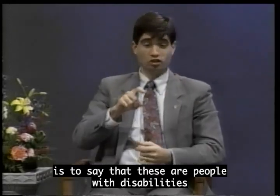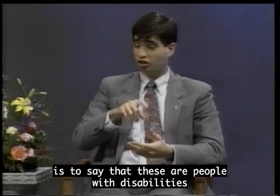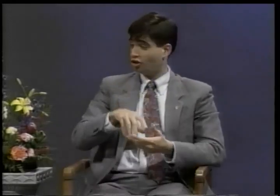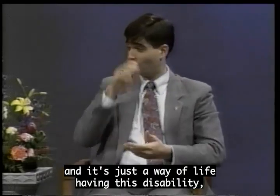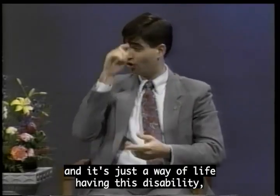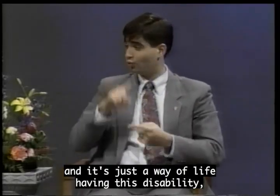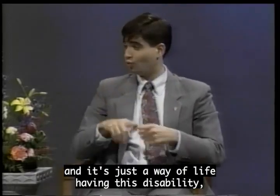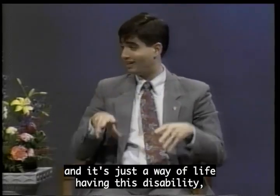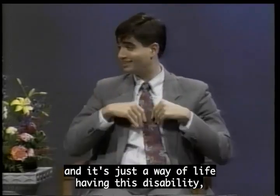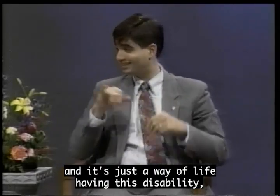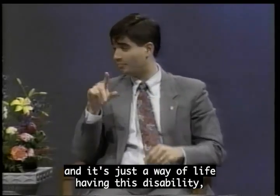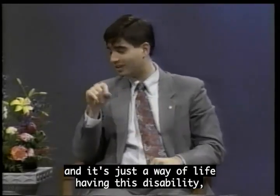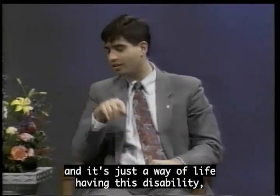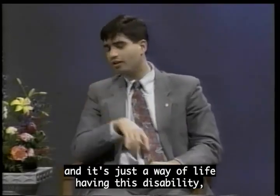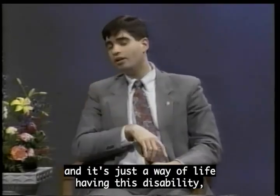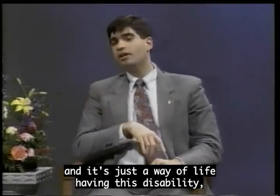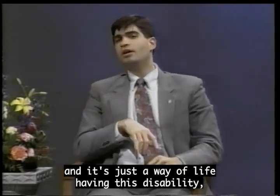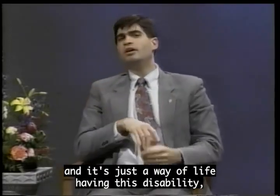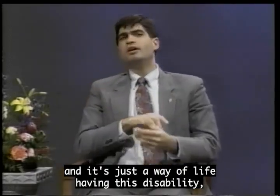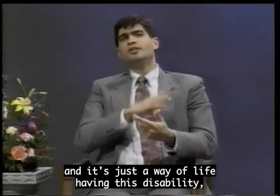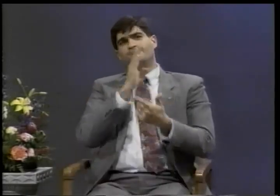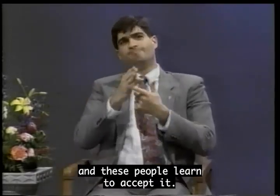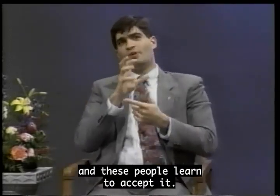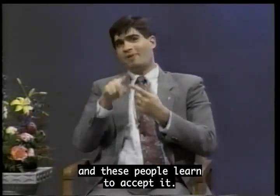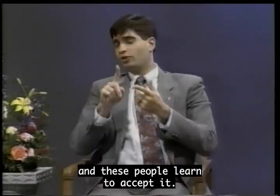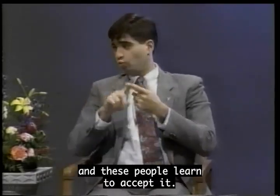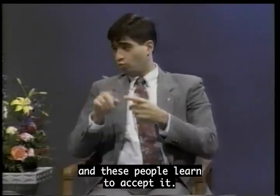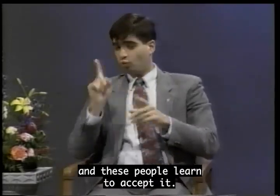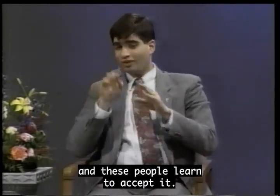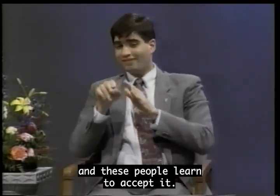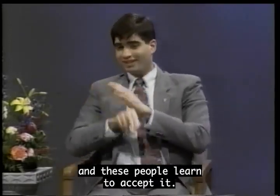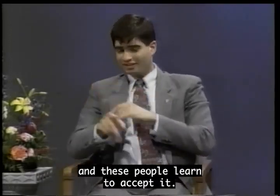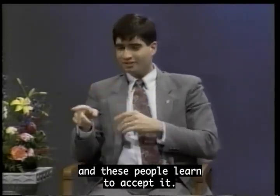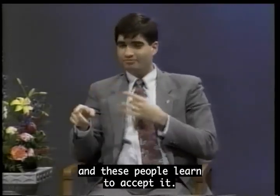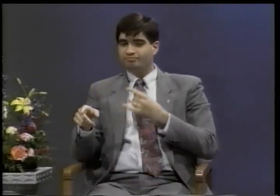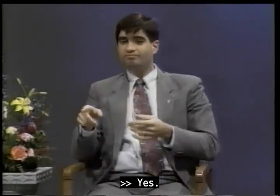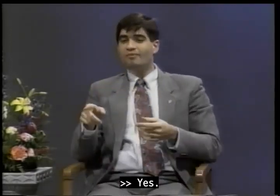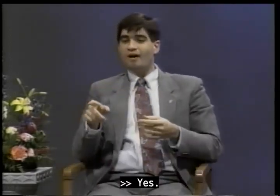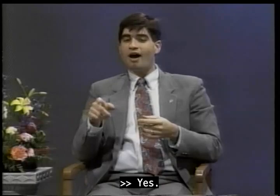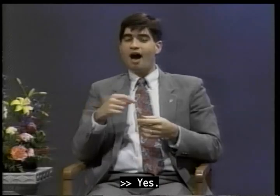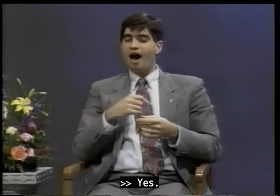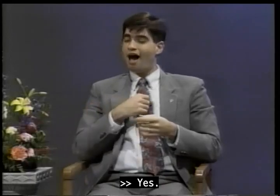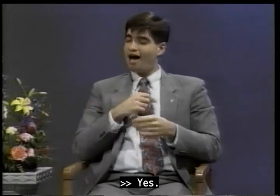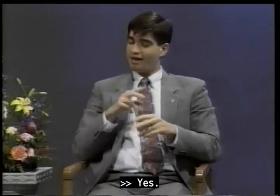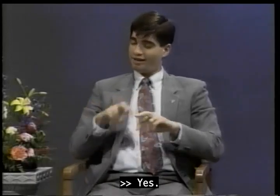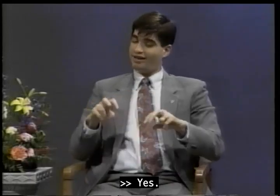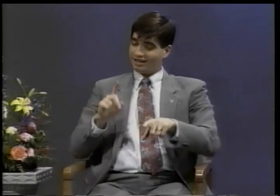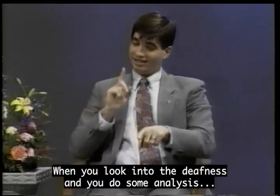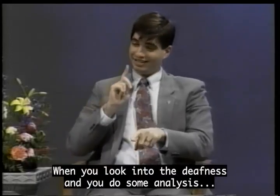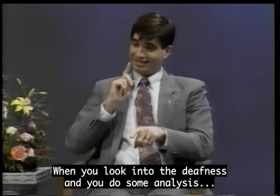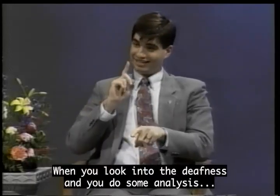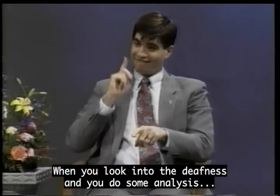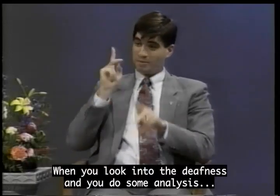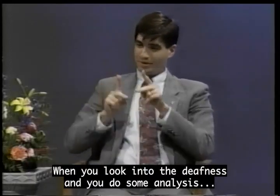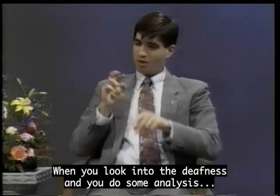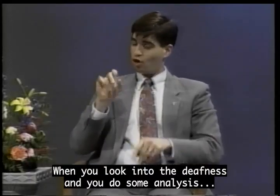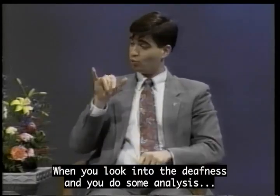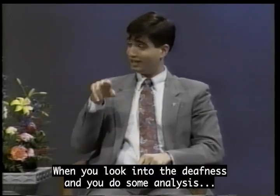life having this disability. And these people learn to accept it. Yes. When you look into the deafness and you do some